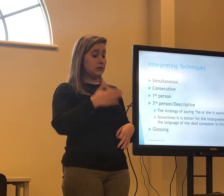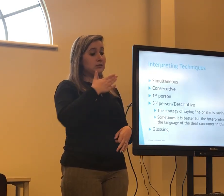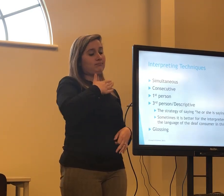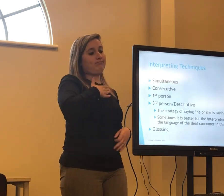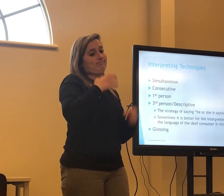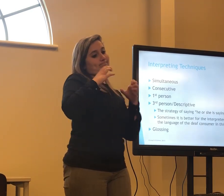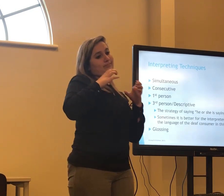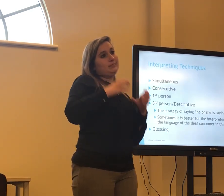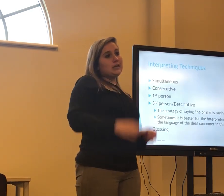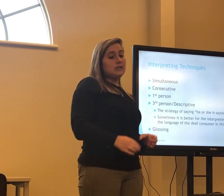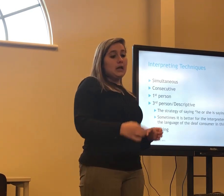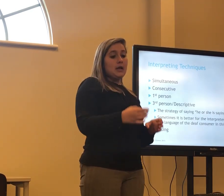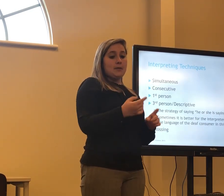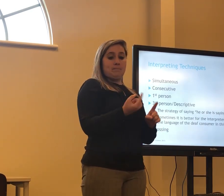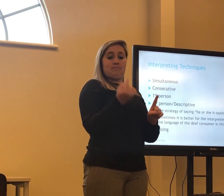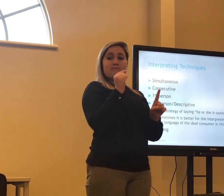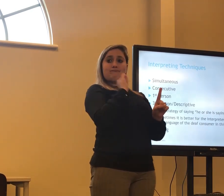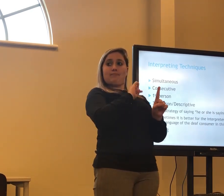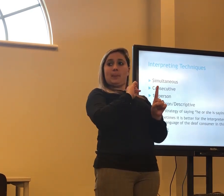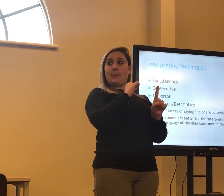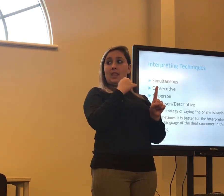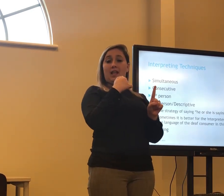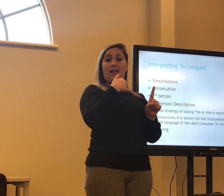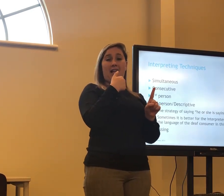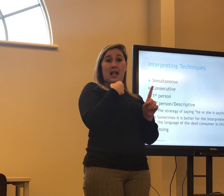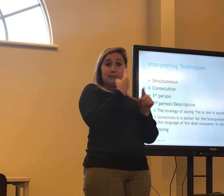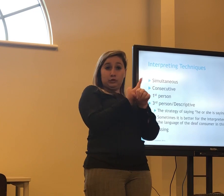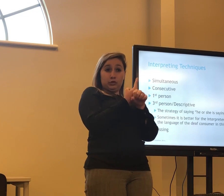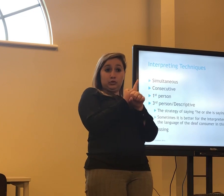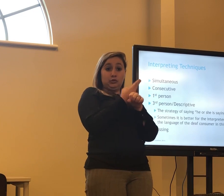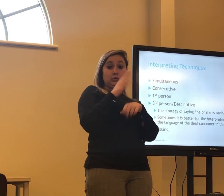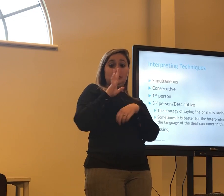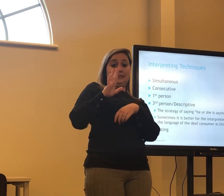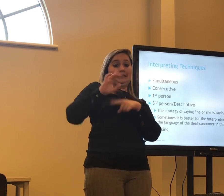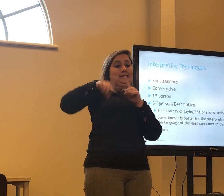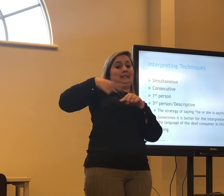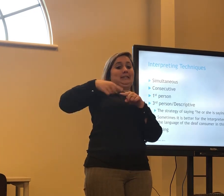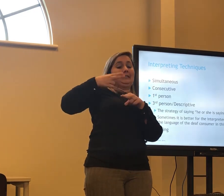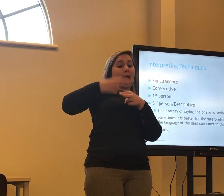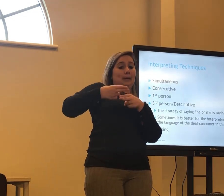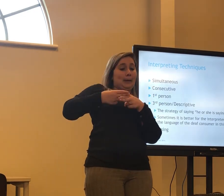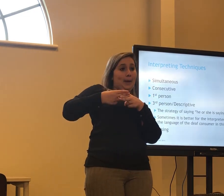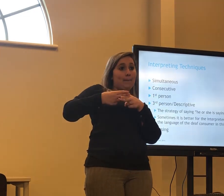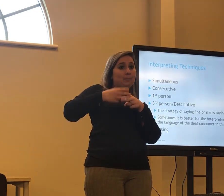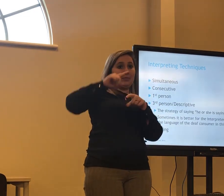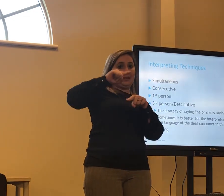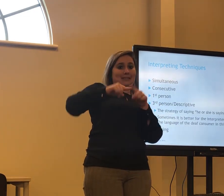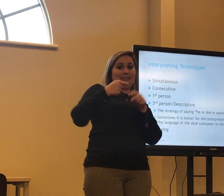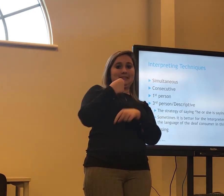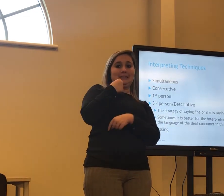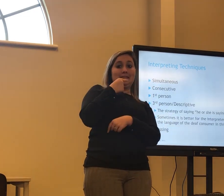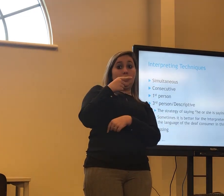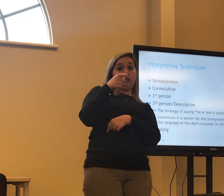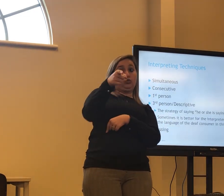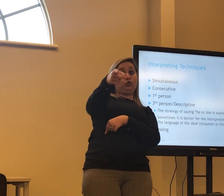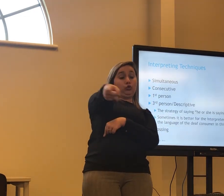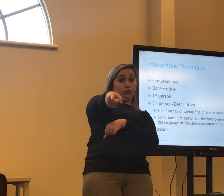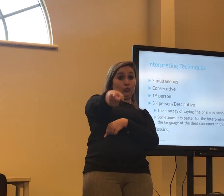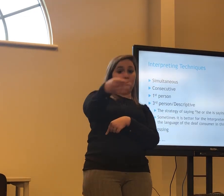referring to that I have to use his name for him to know I'm talking about him. I can't sign you, sorry. I